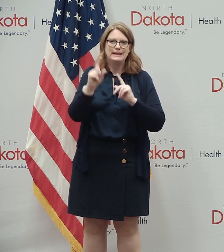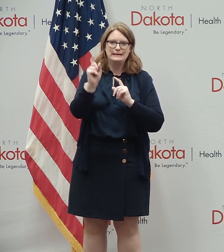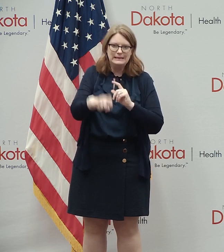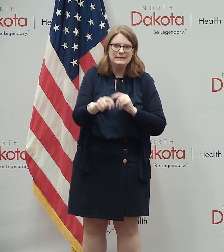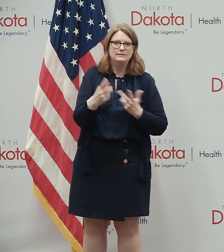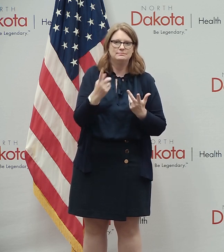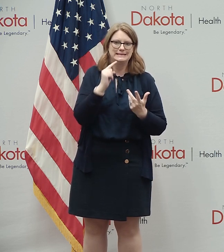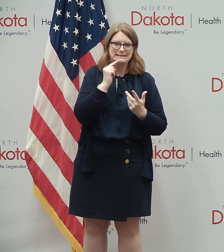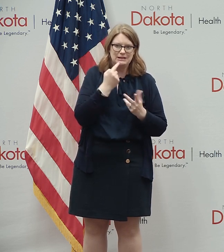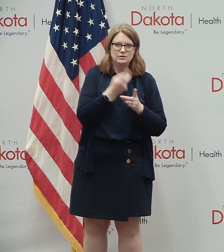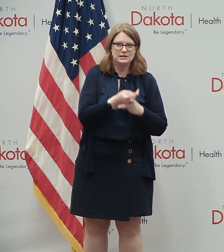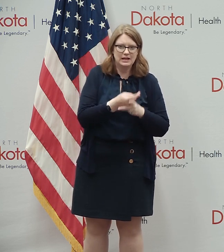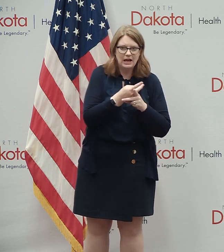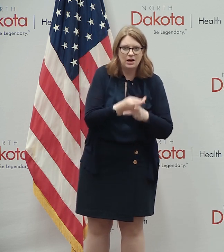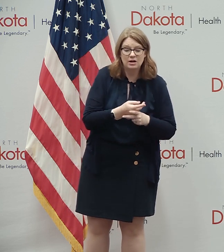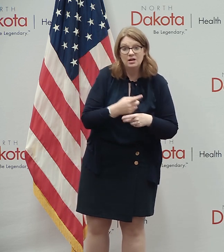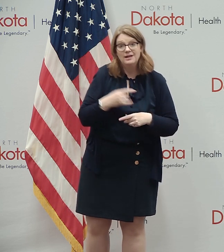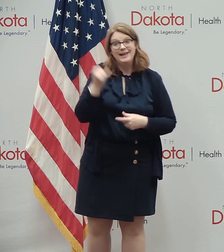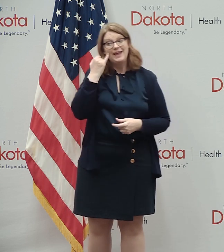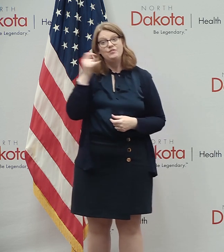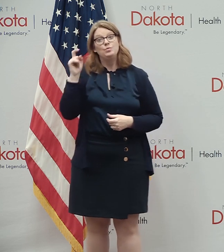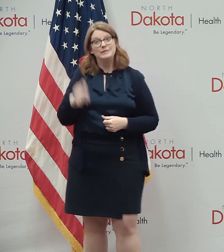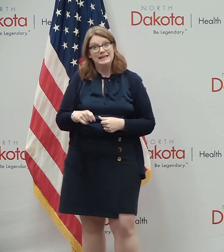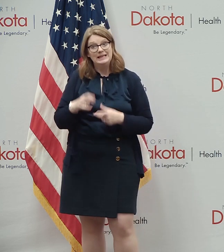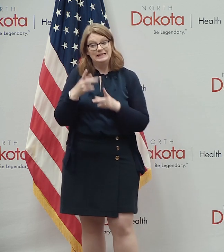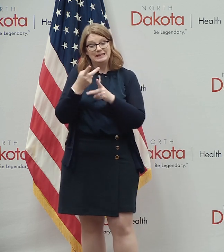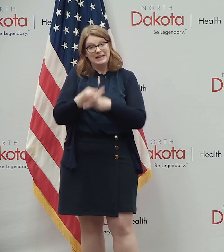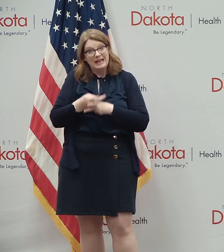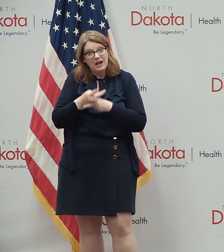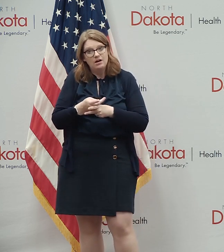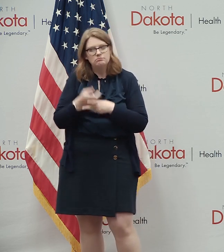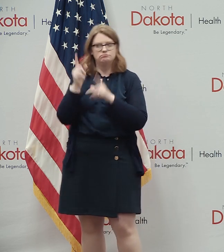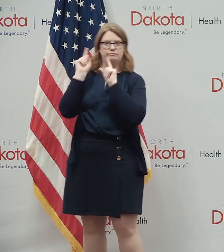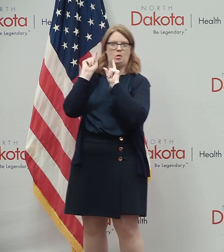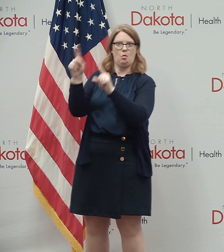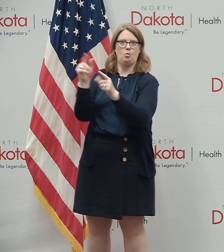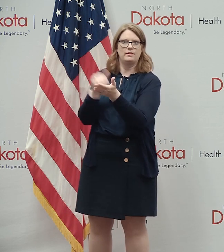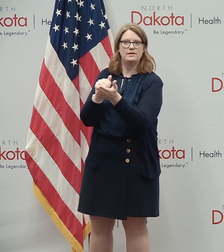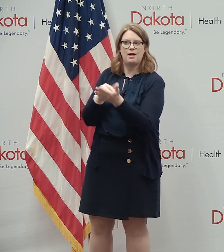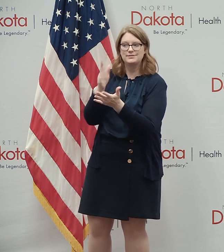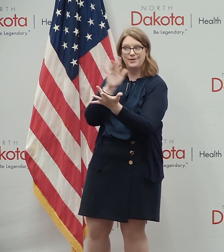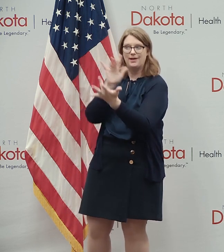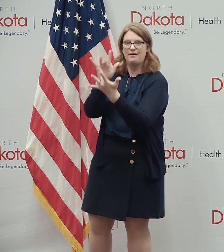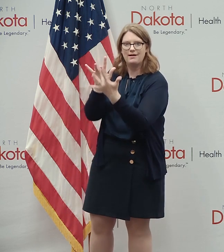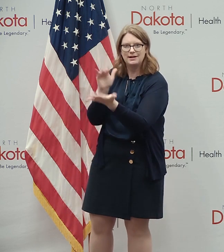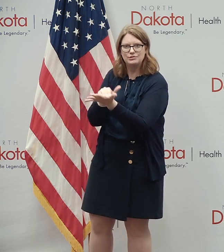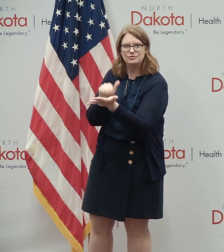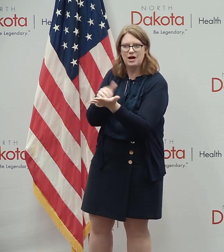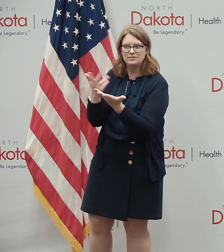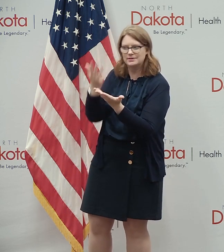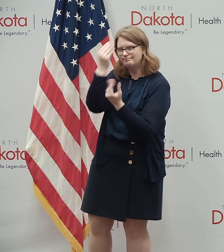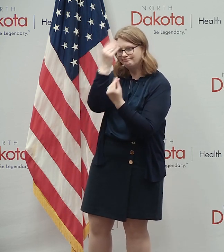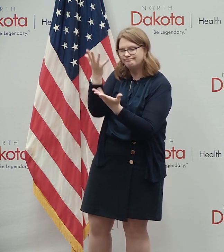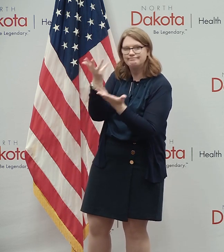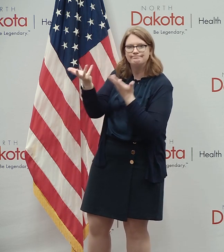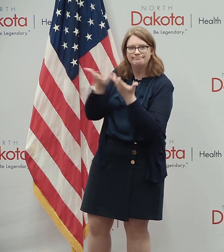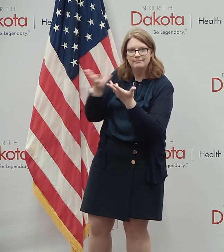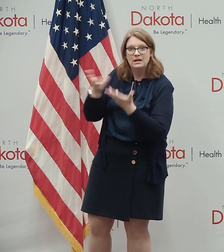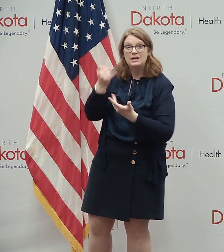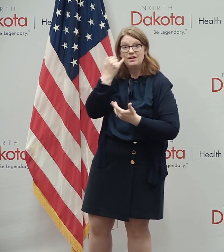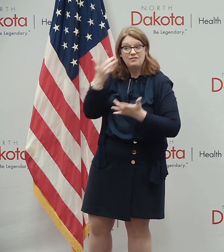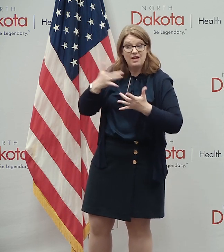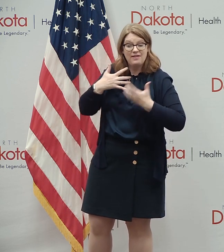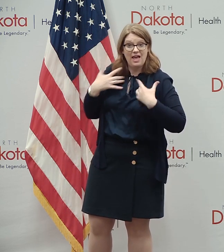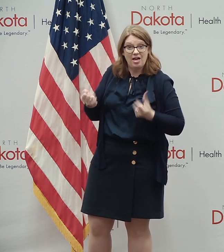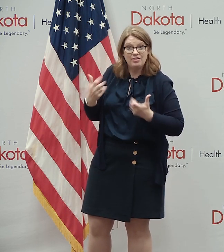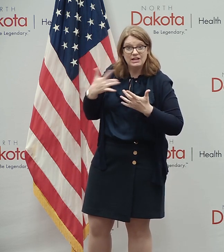getting the care you need for these underlying risks that you may have, and again, contact your healthcare provider if you've got any concerns,